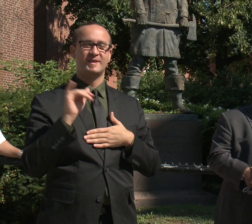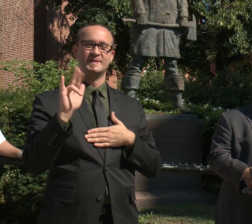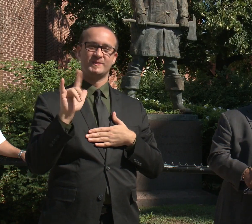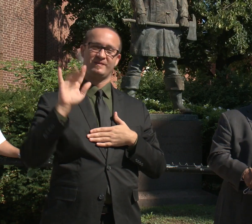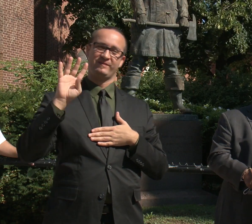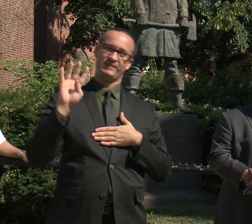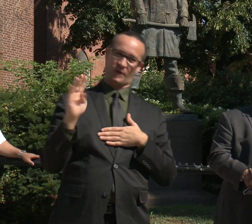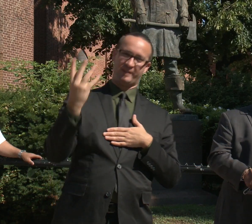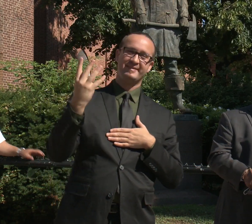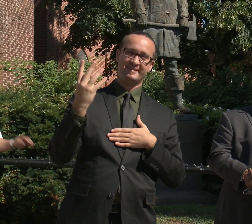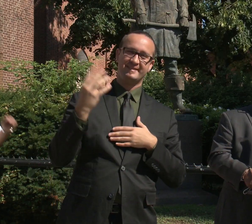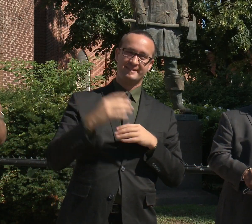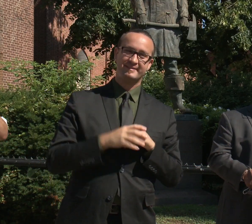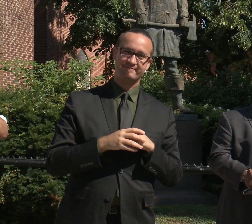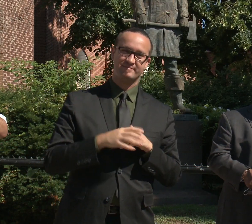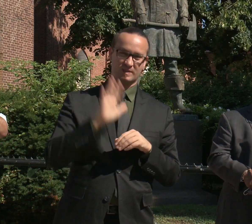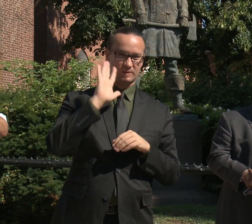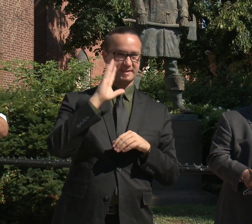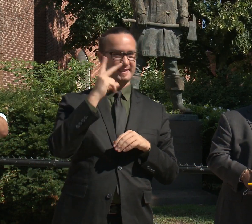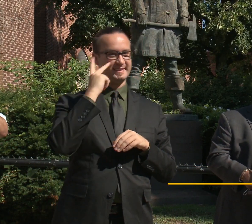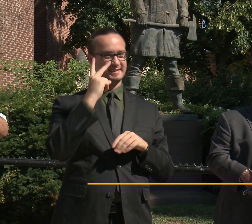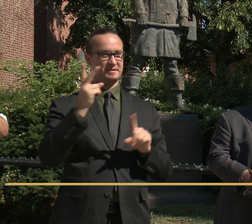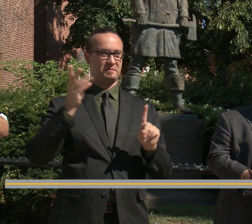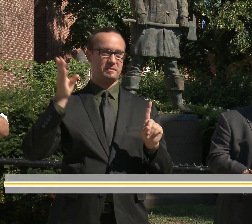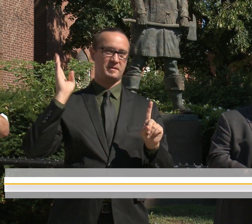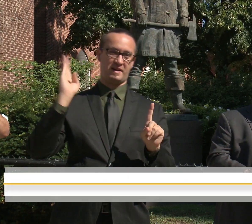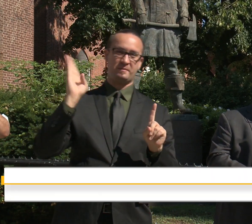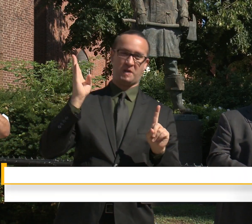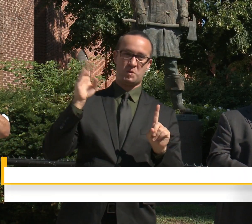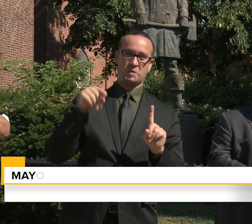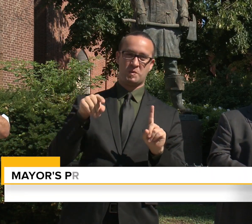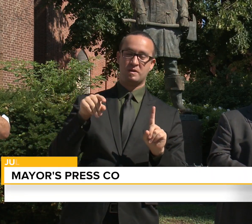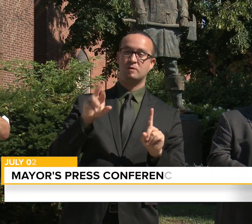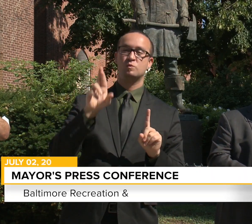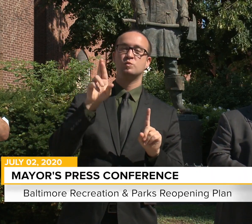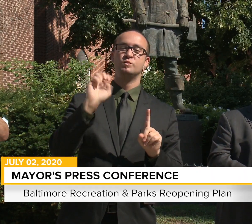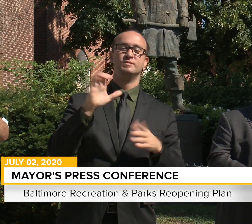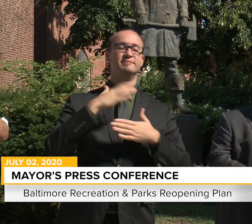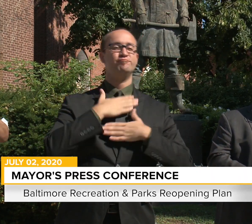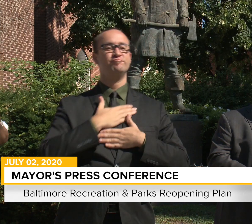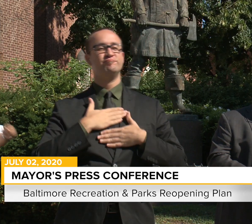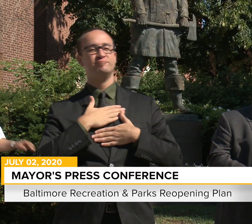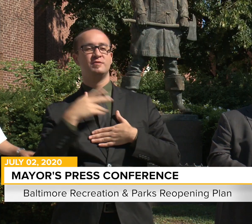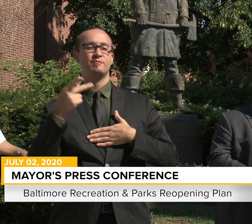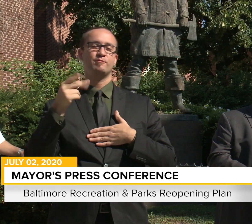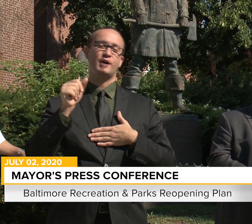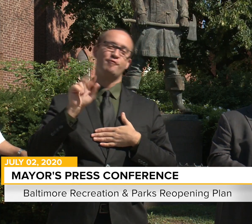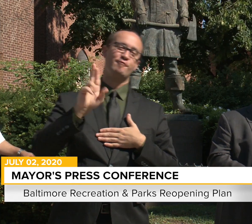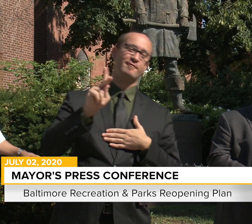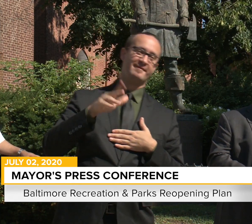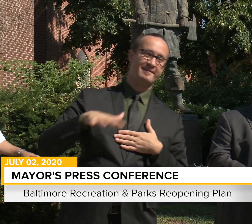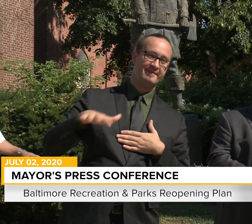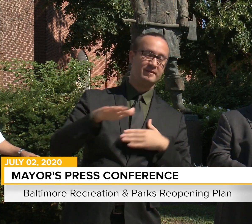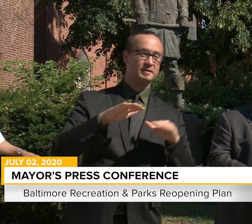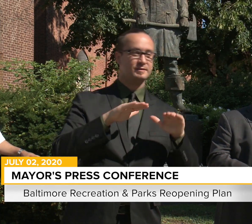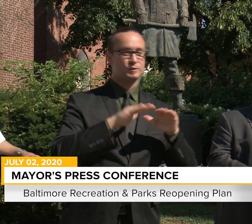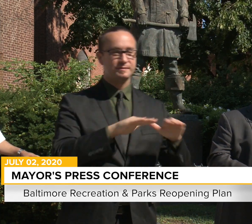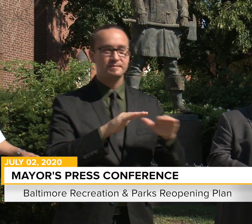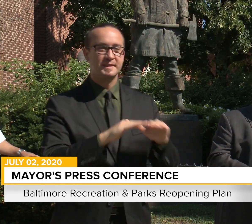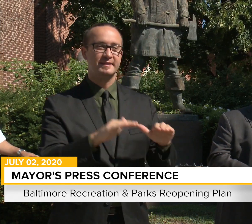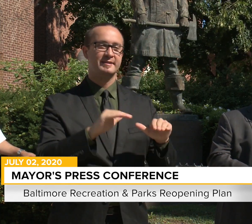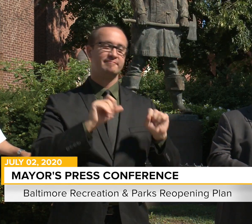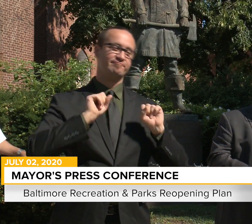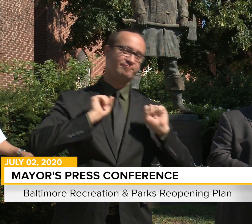Baltimore City Recreation and Parks reopening plan. This will include pools, athletic courts, and playgrounds. Many of the